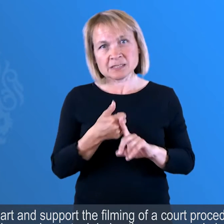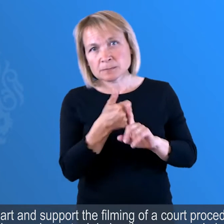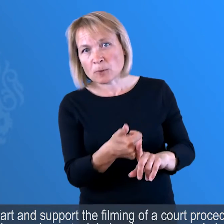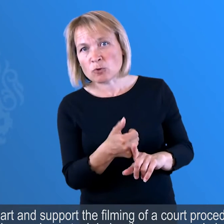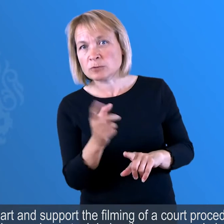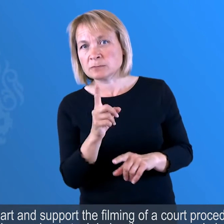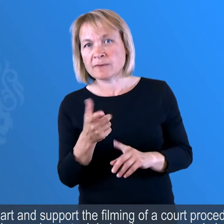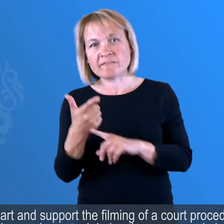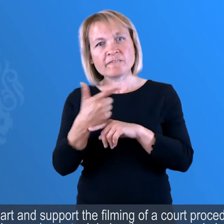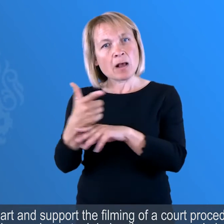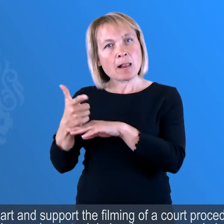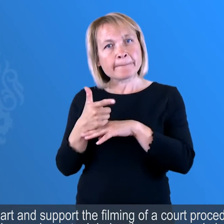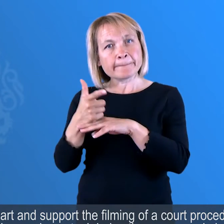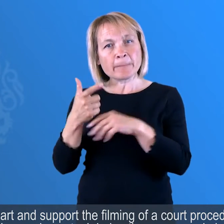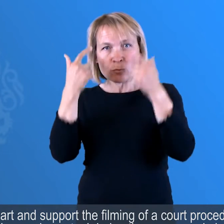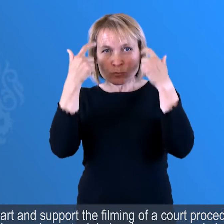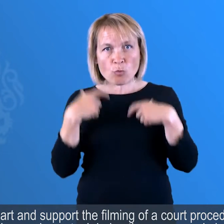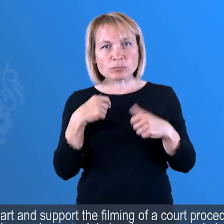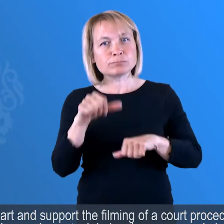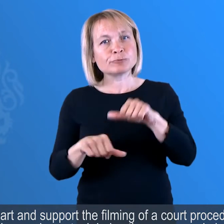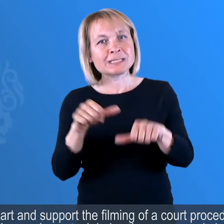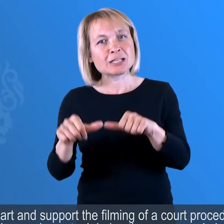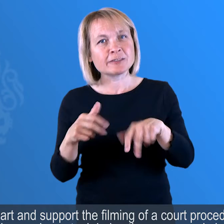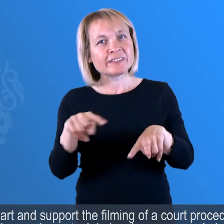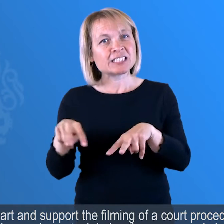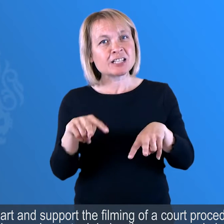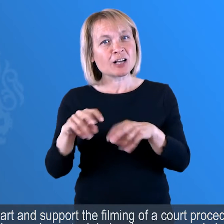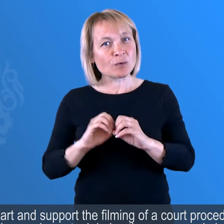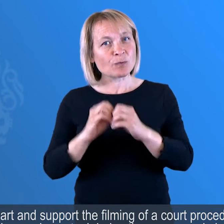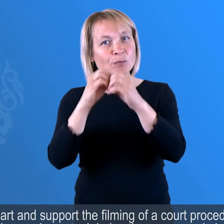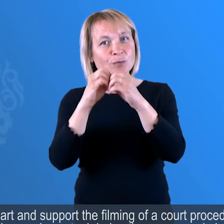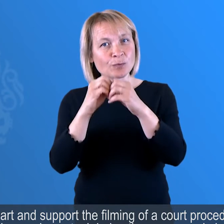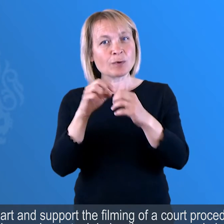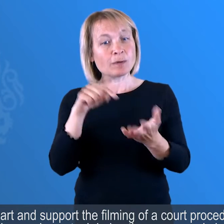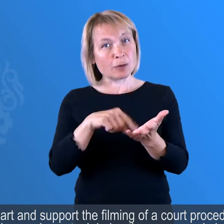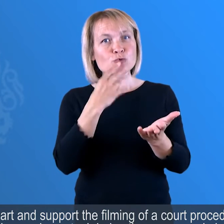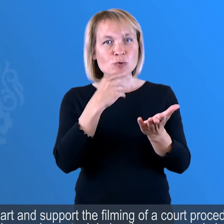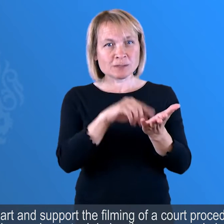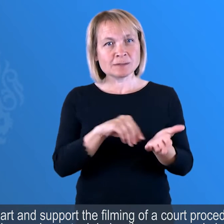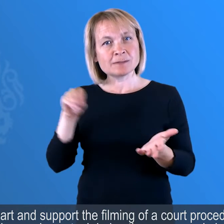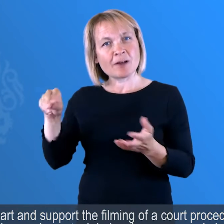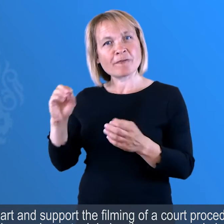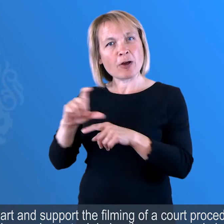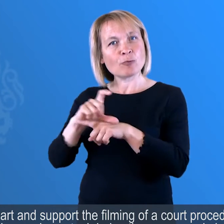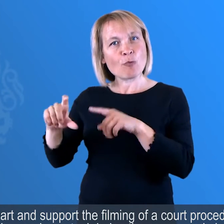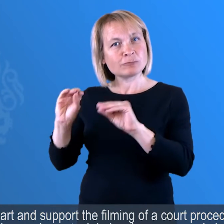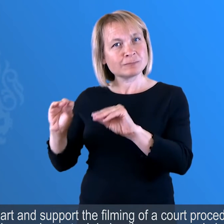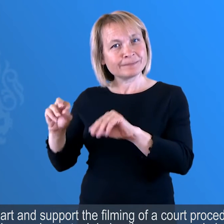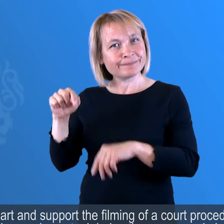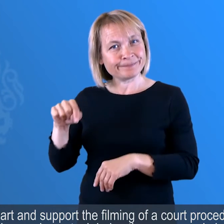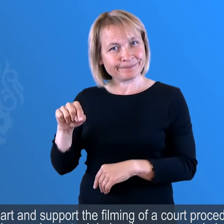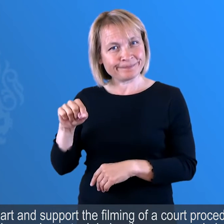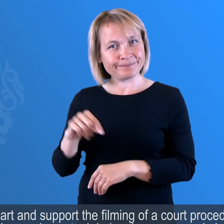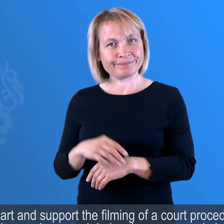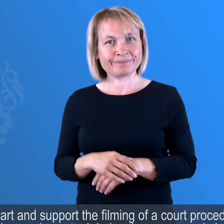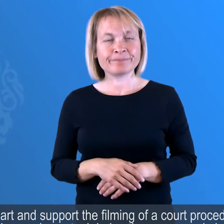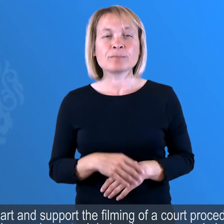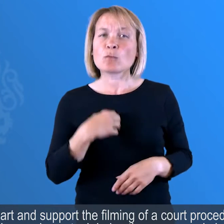SCTS will take part and support the filming of a court procedure video that will be used as a tool during the course, and also